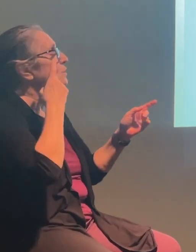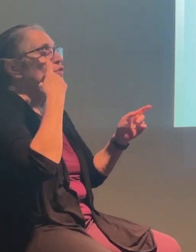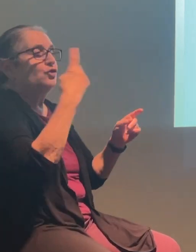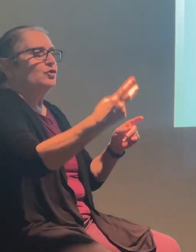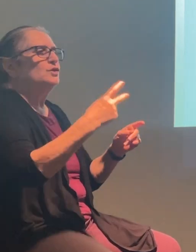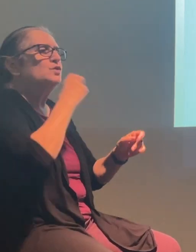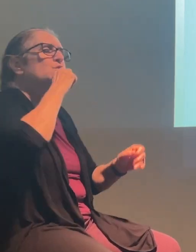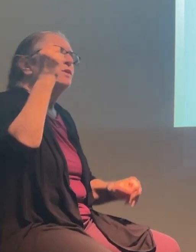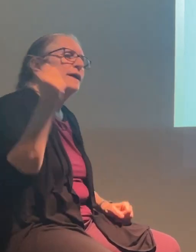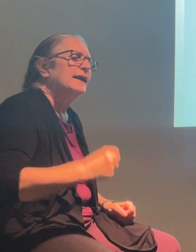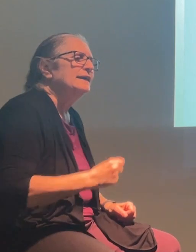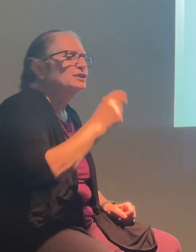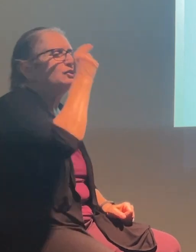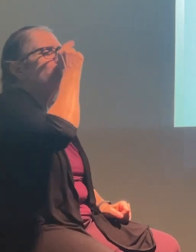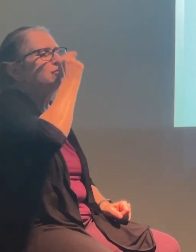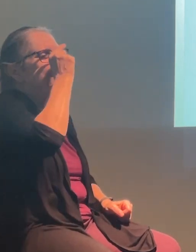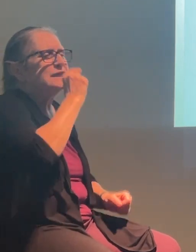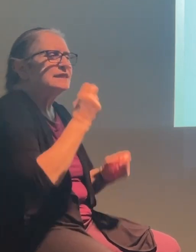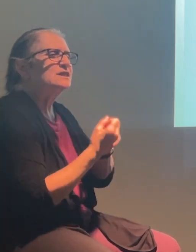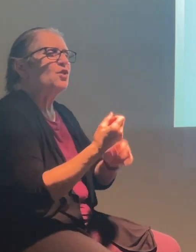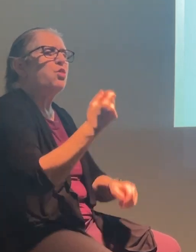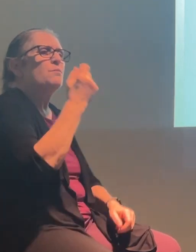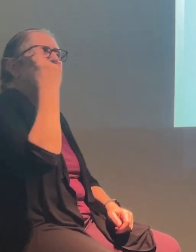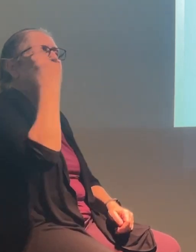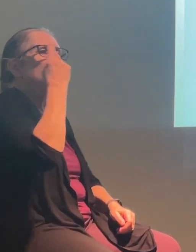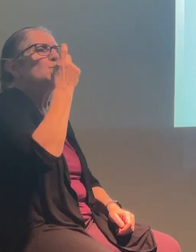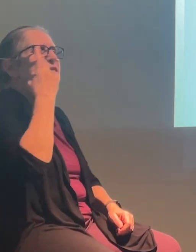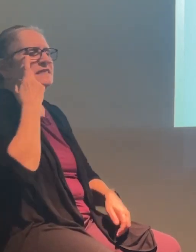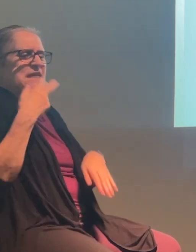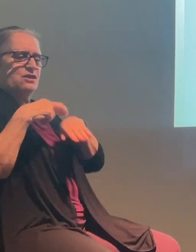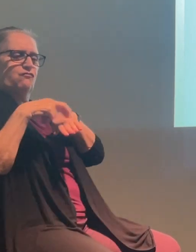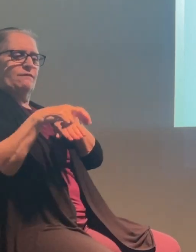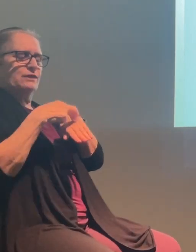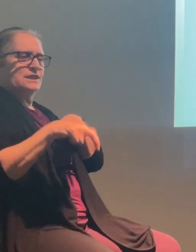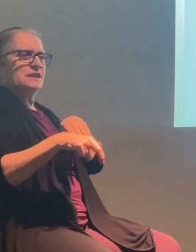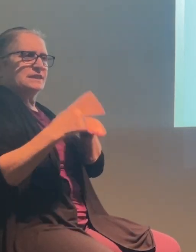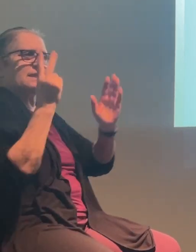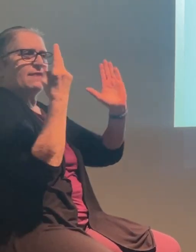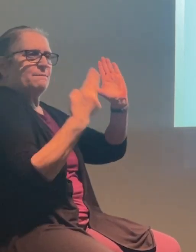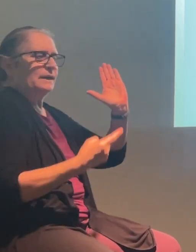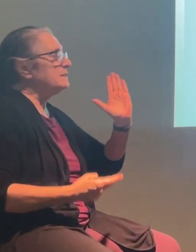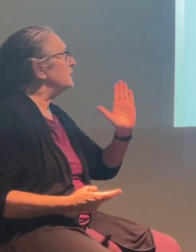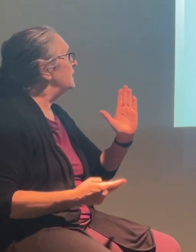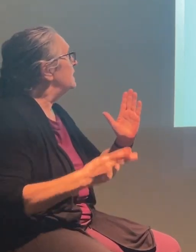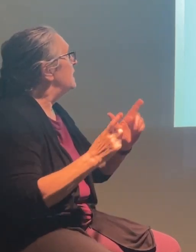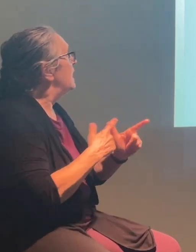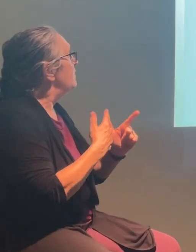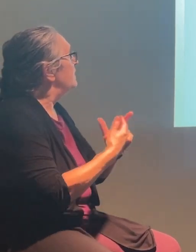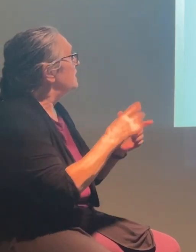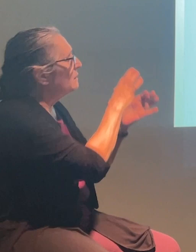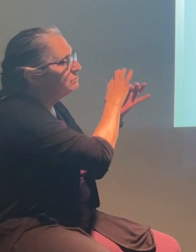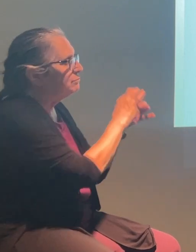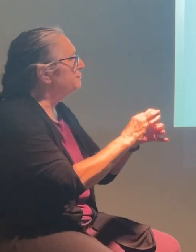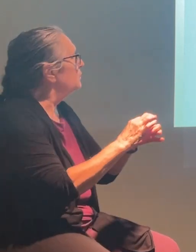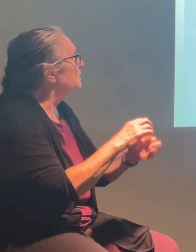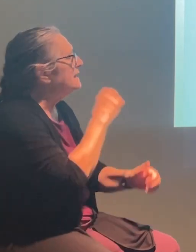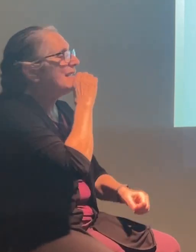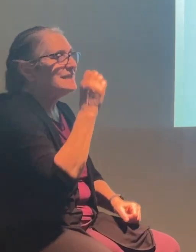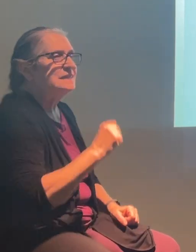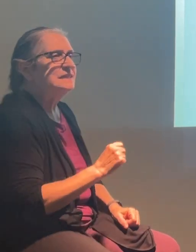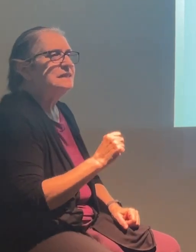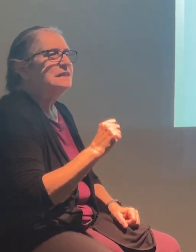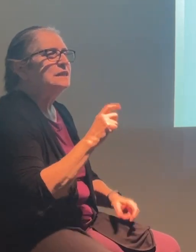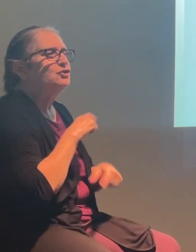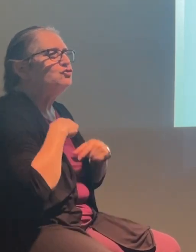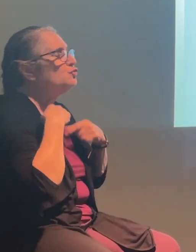ancient Greece, a little bit of everything. So you can see some of the references already. And I'm friendly with the antique jewelry